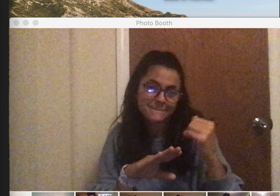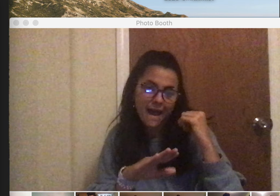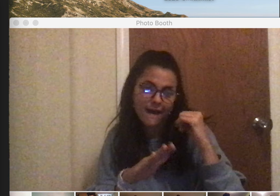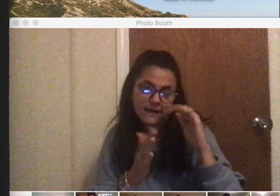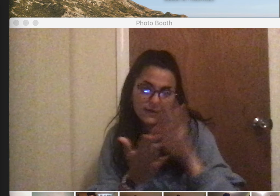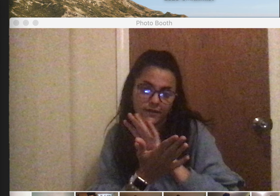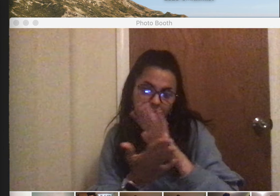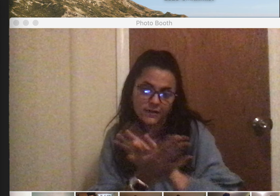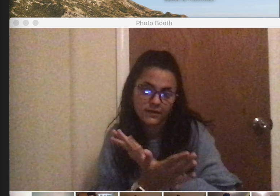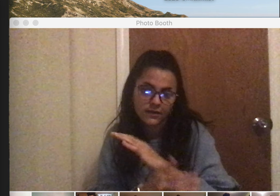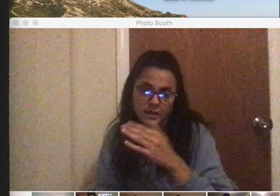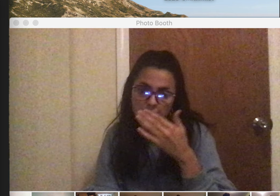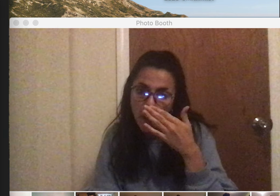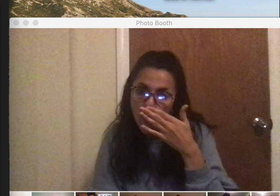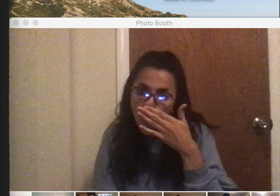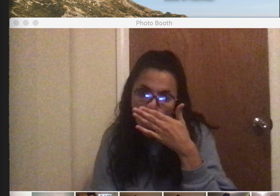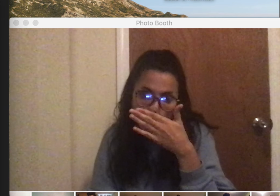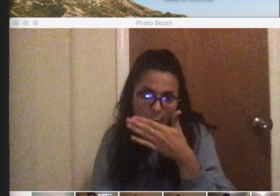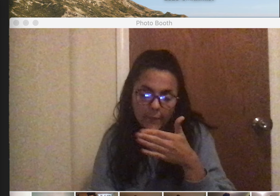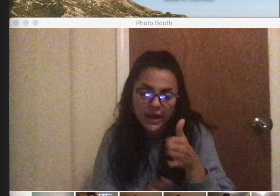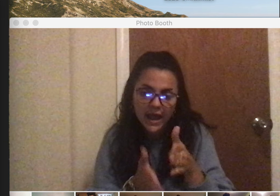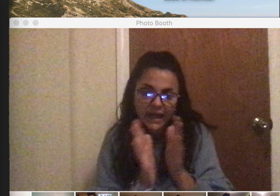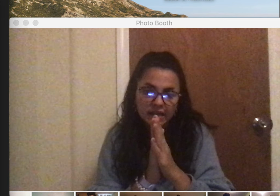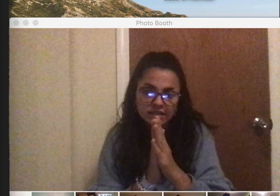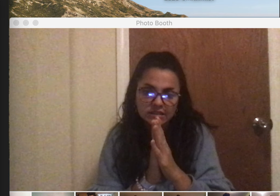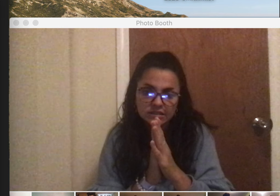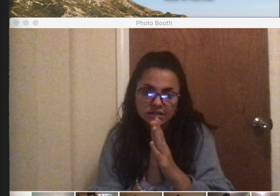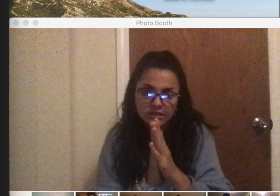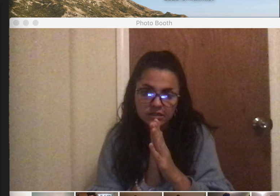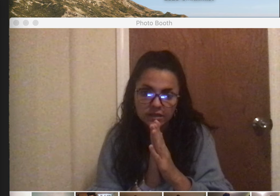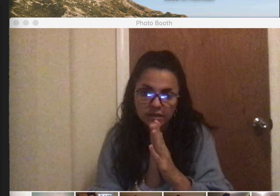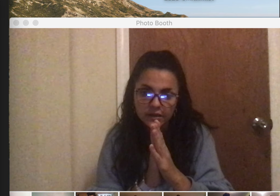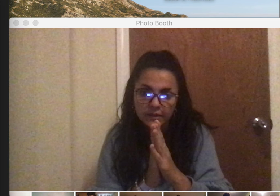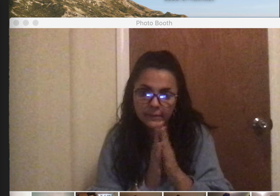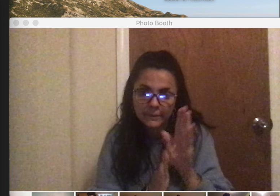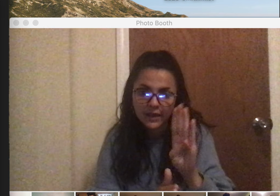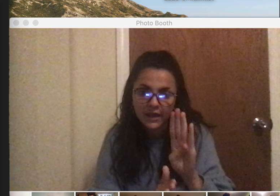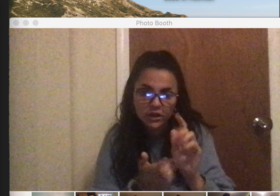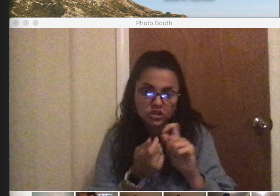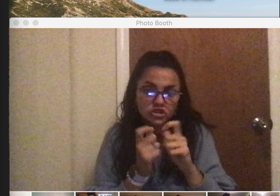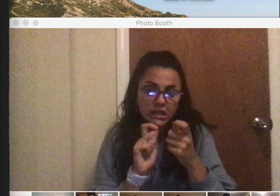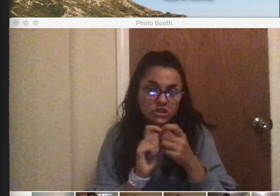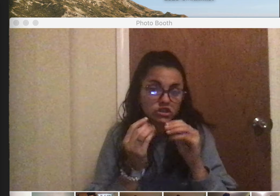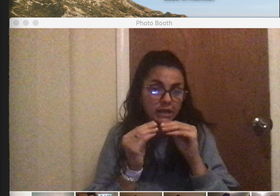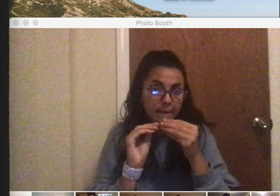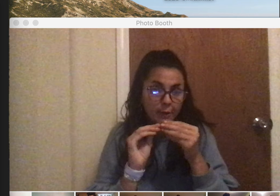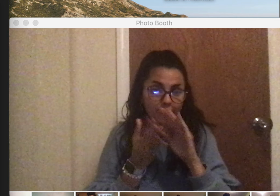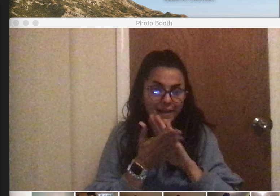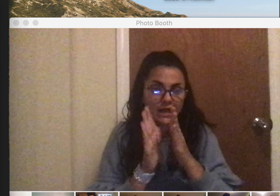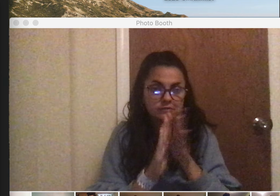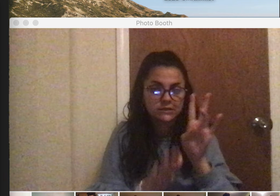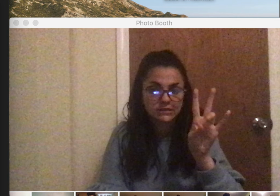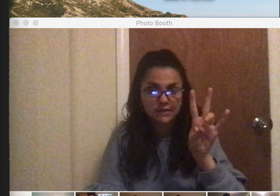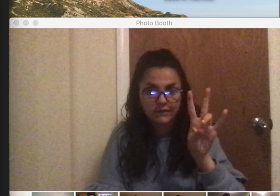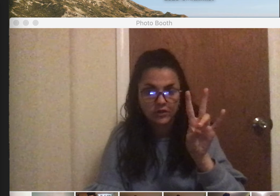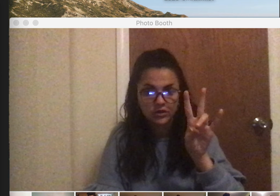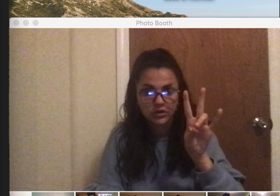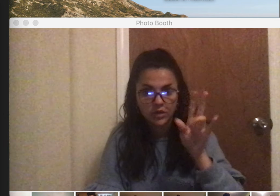just change this number to a 7. So it's going to be 42 over,